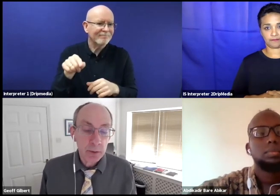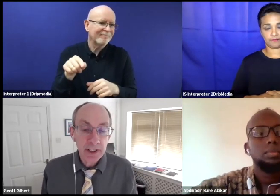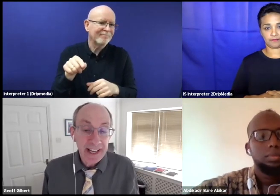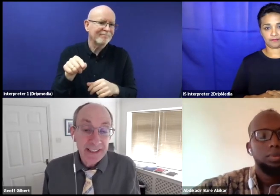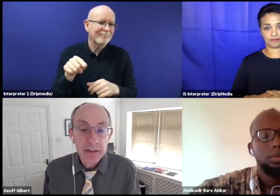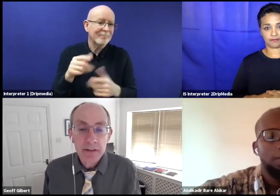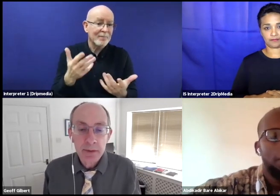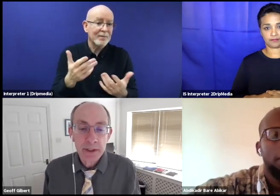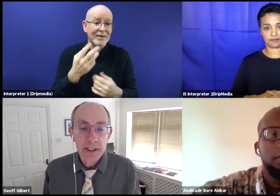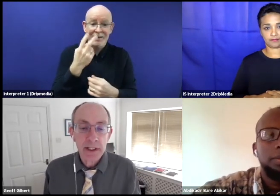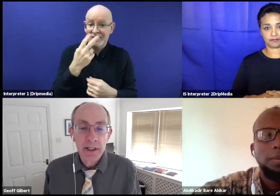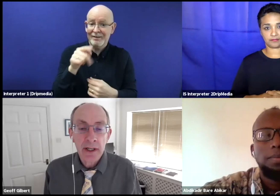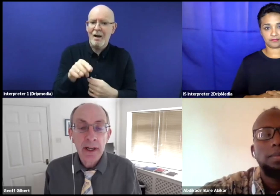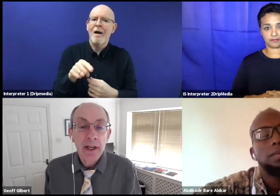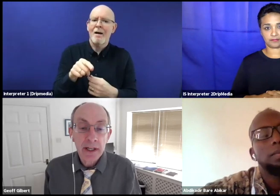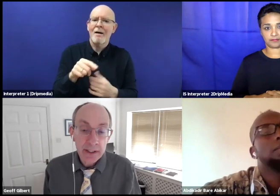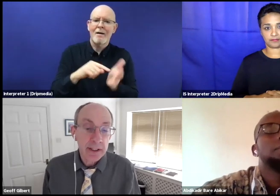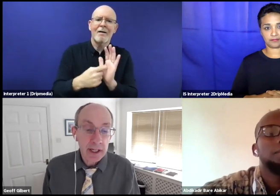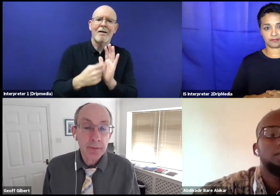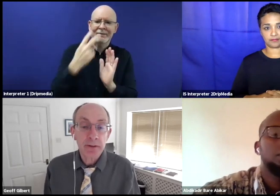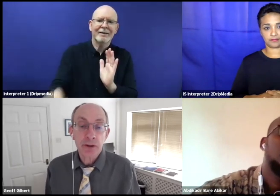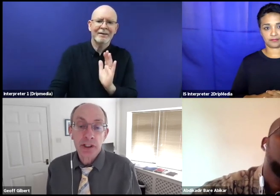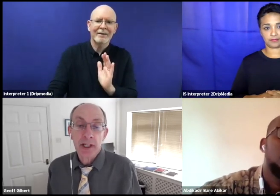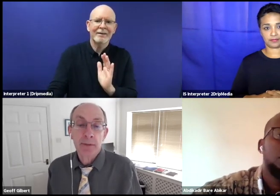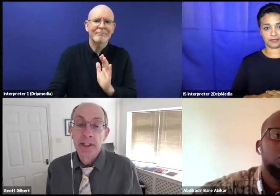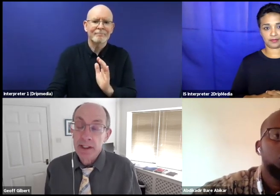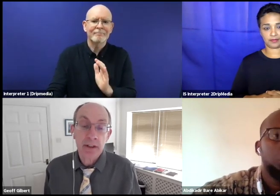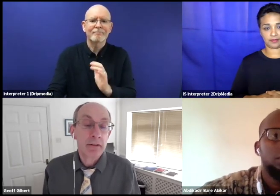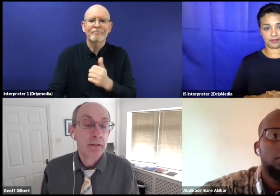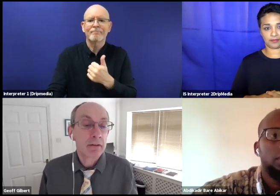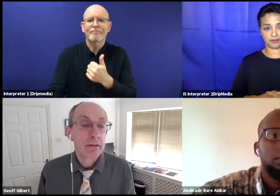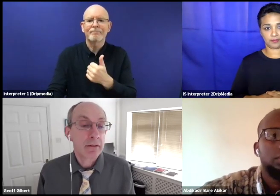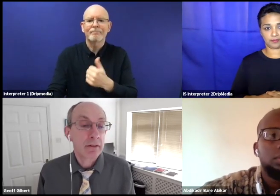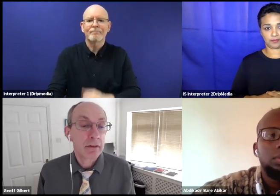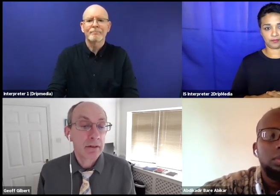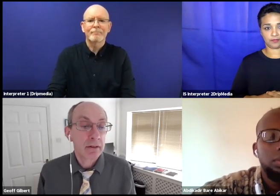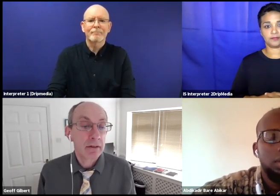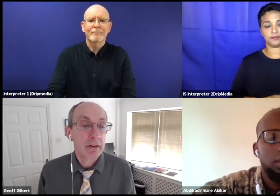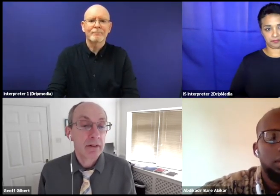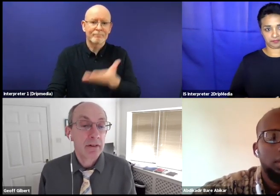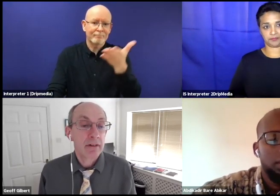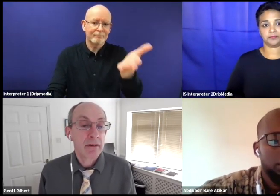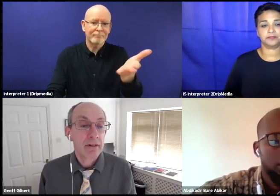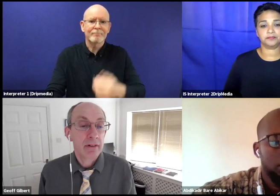in the world, and in particular in the Dadaab refugee camp in Kenya?